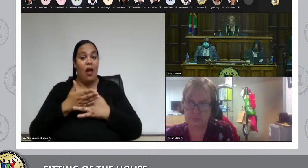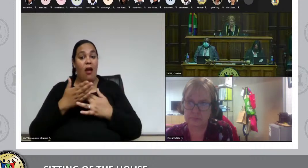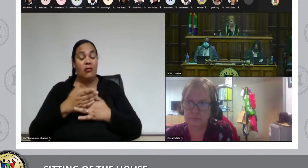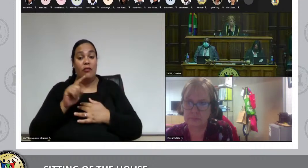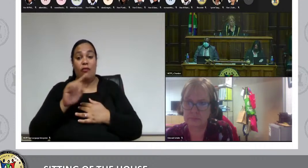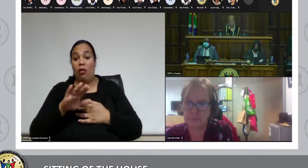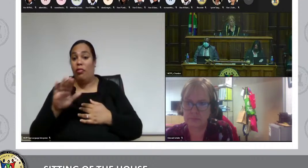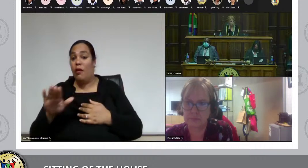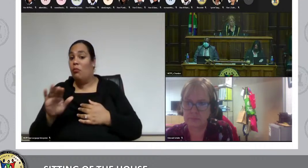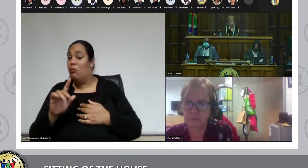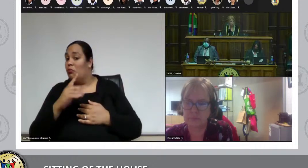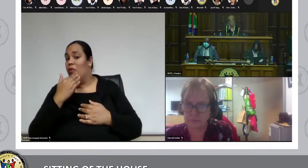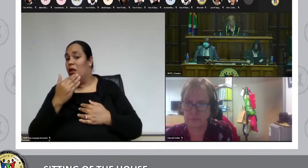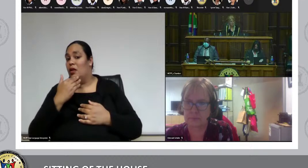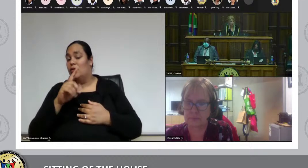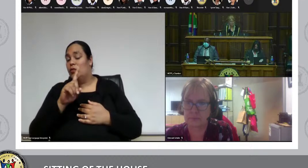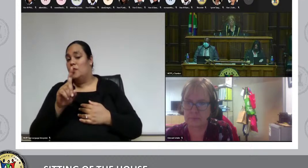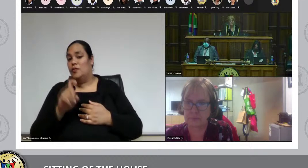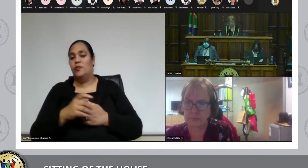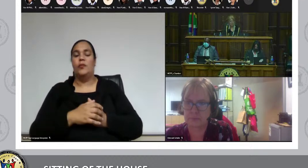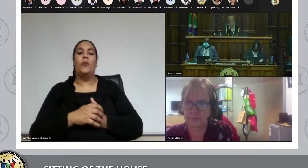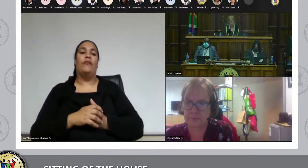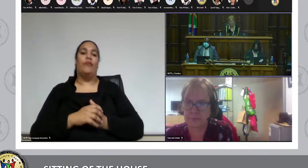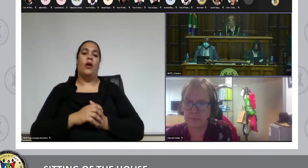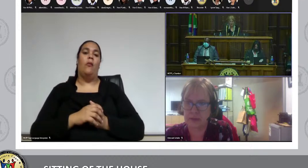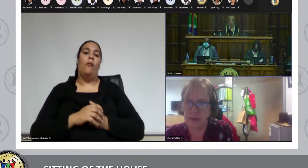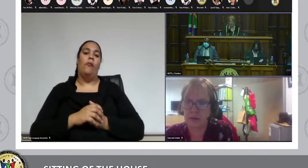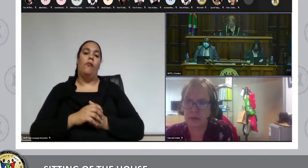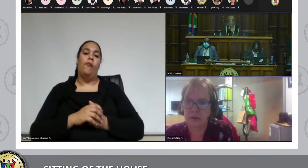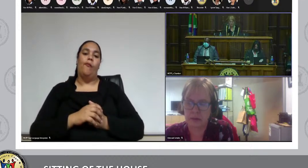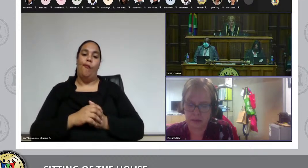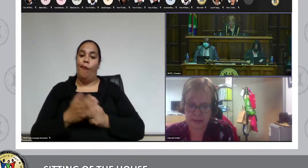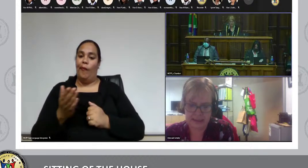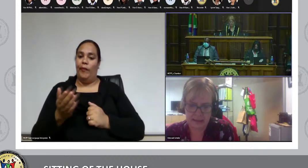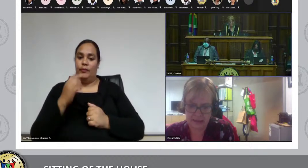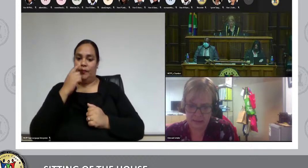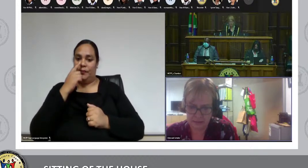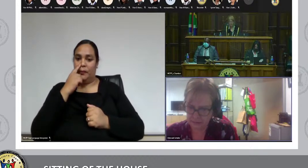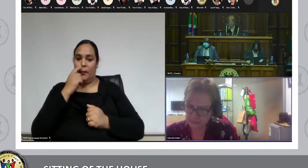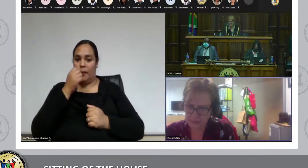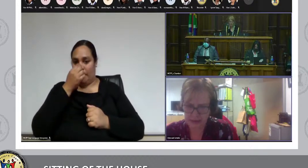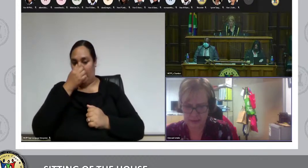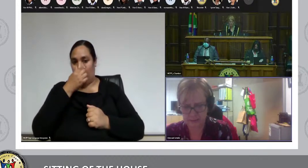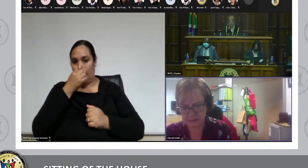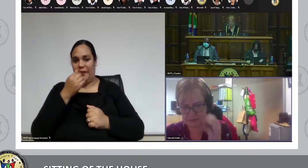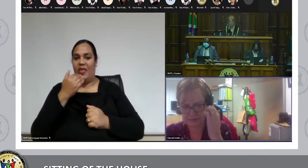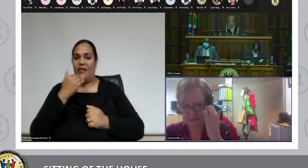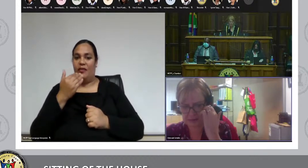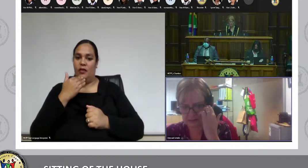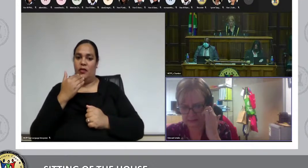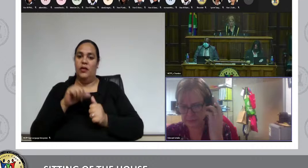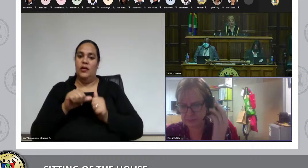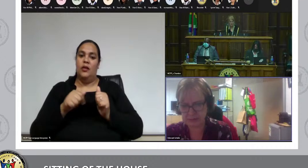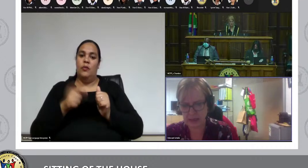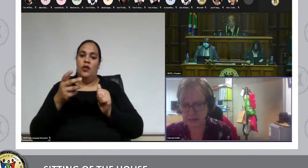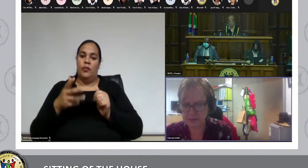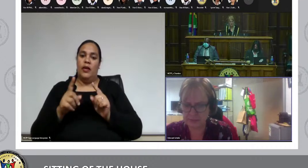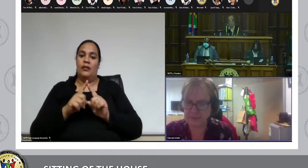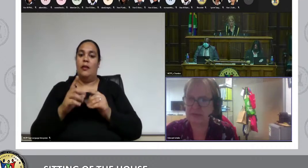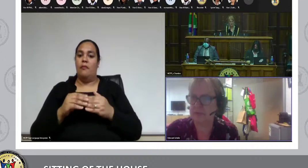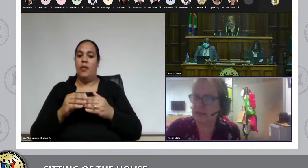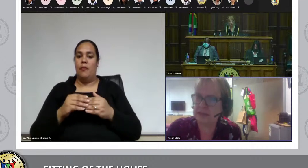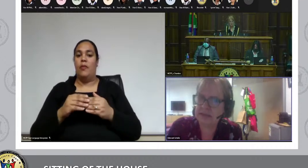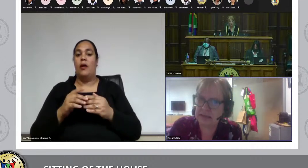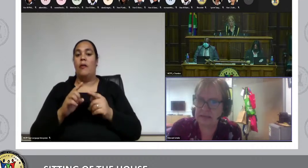accommodate these learners? Thank you, Deputy Speaker. Thank you, Minister. Thank you, Deputy Speaker, and to the member.